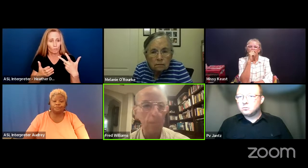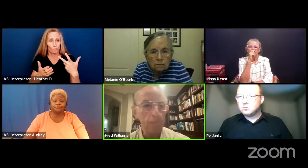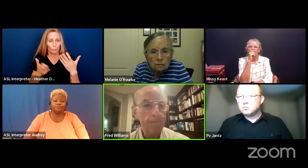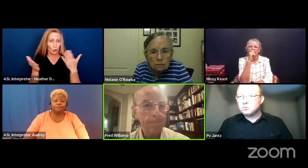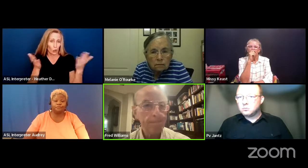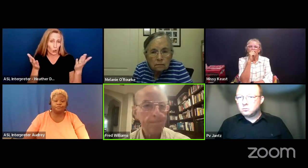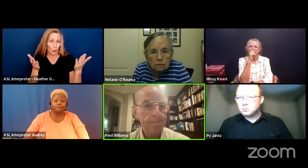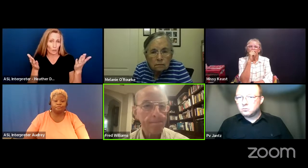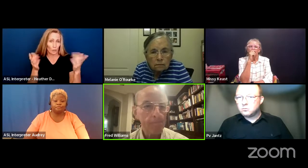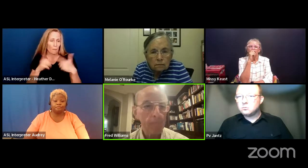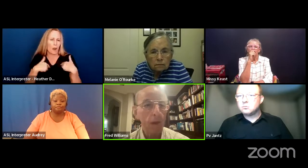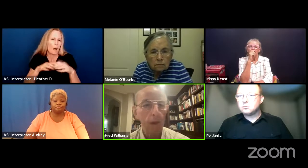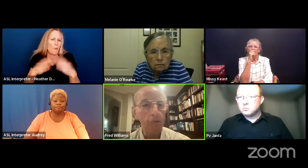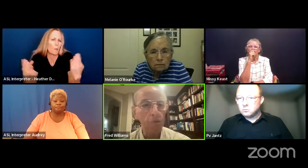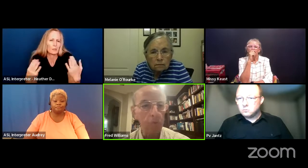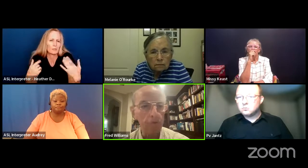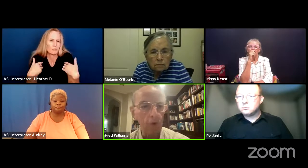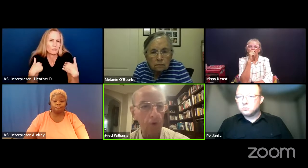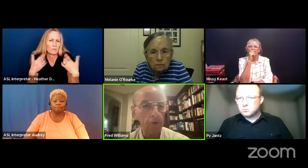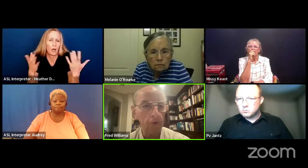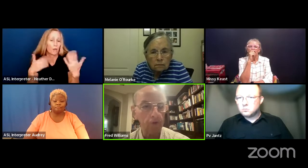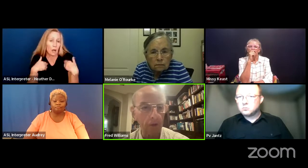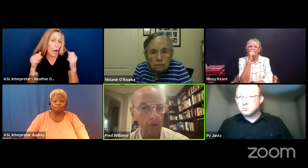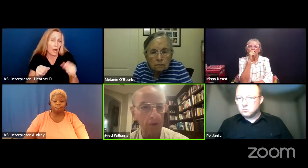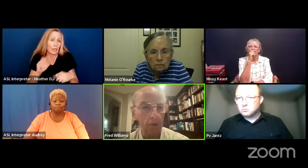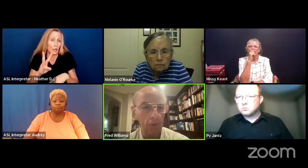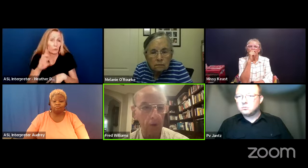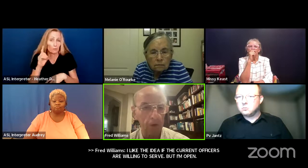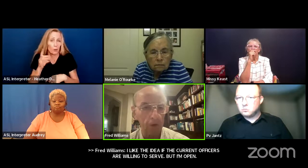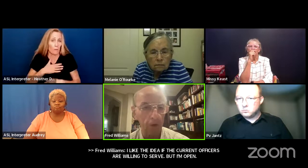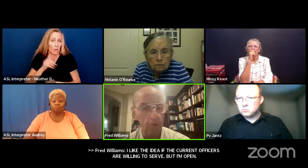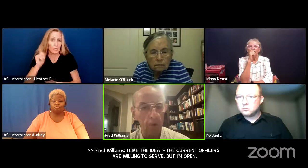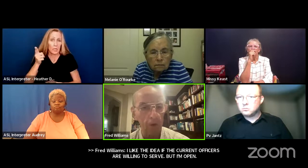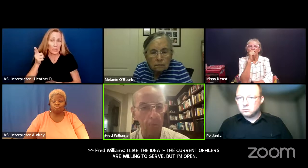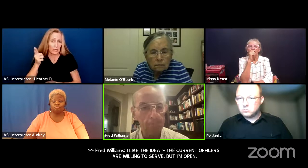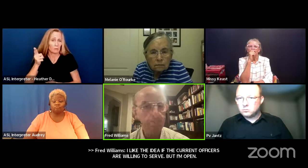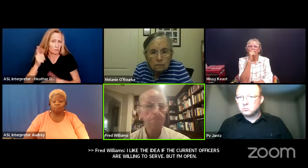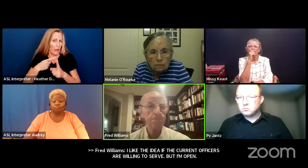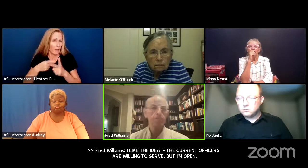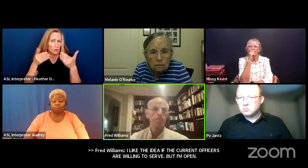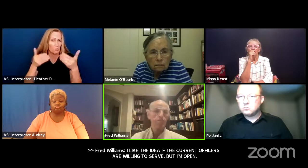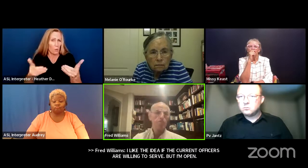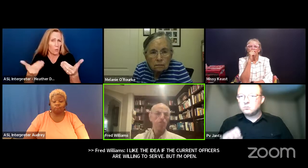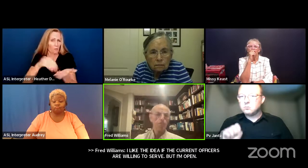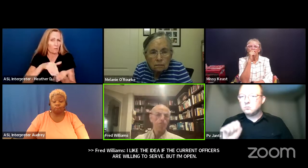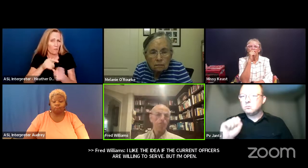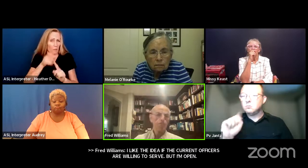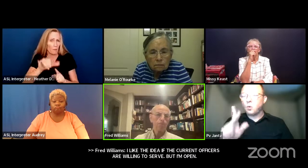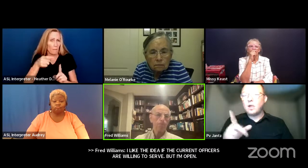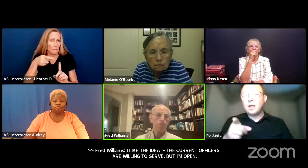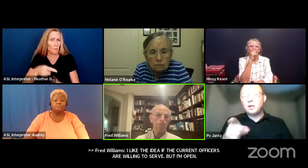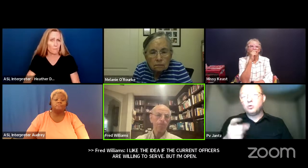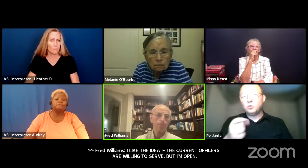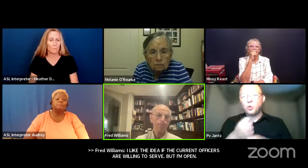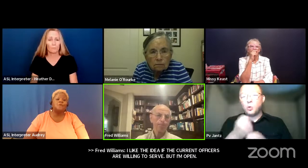I'm open. I can withdraw the second and we can go from there.